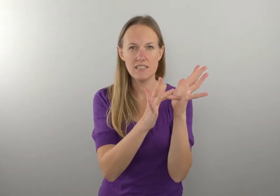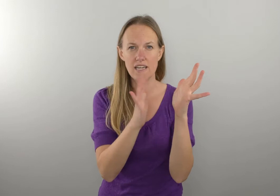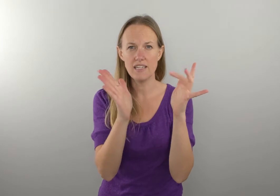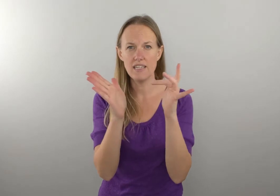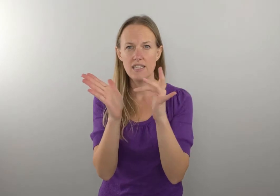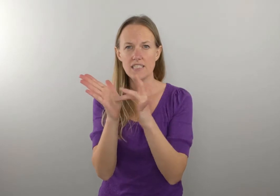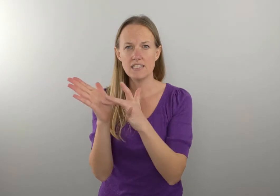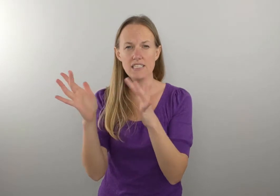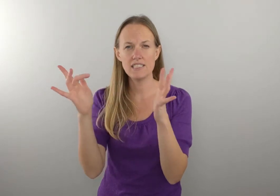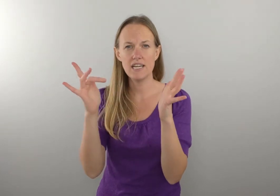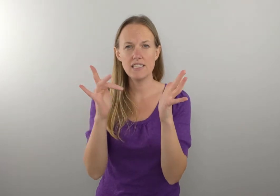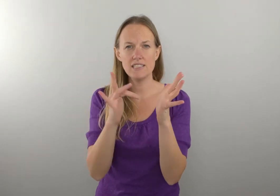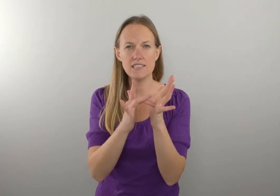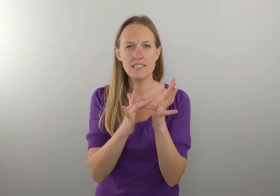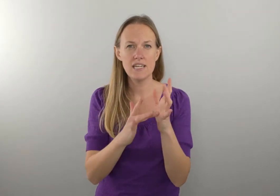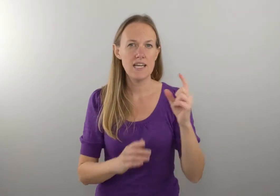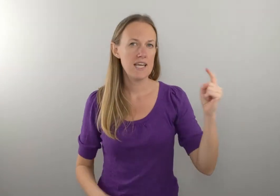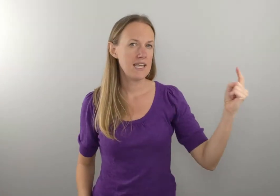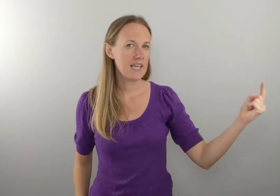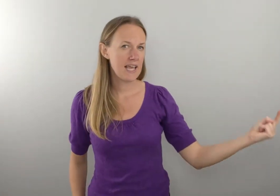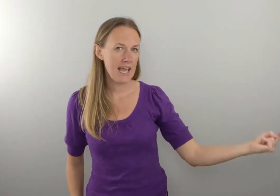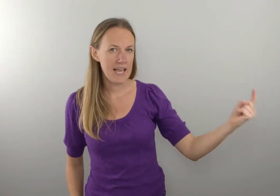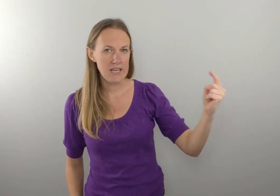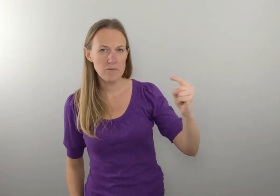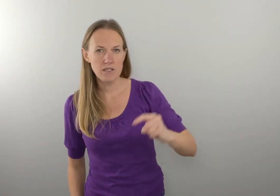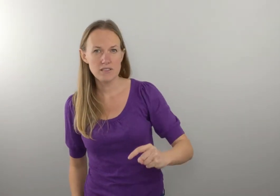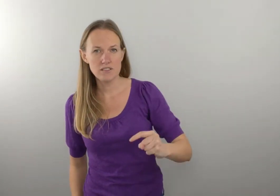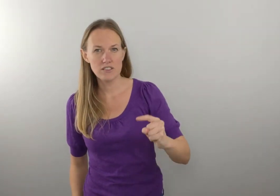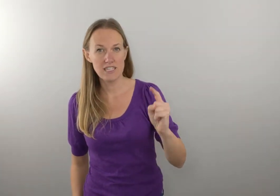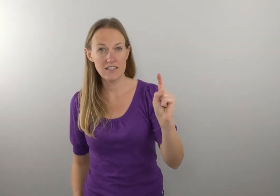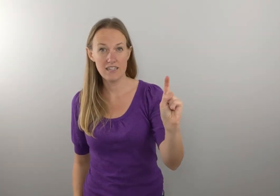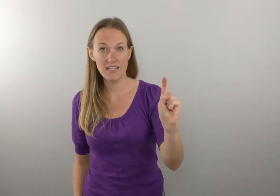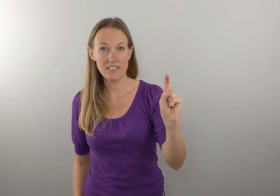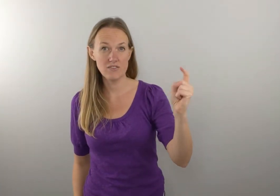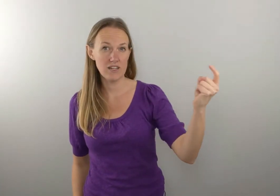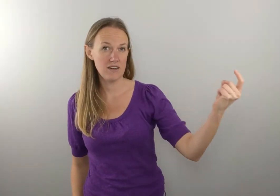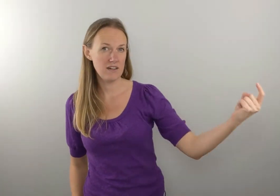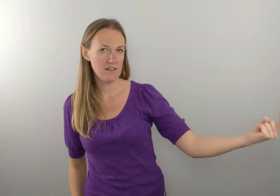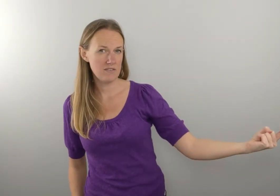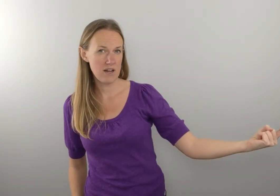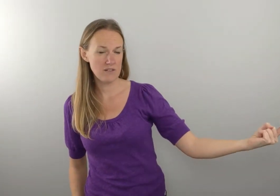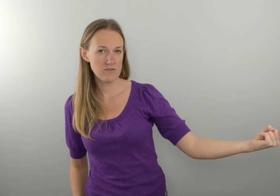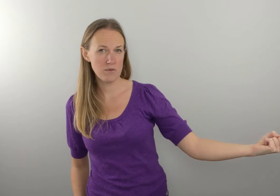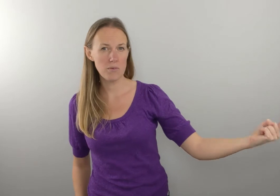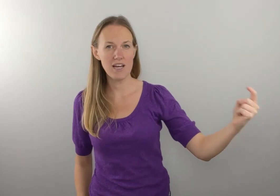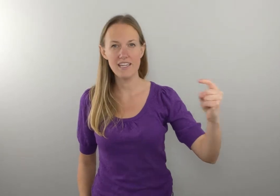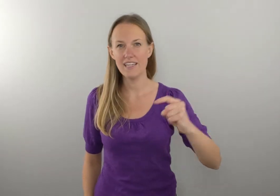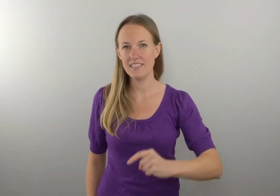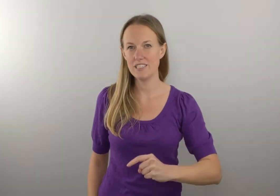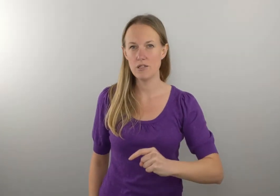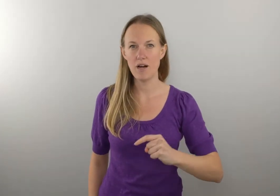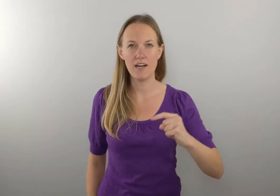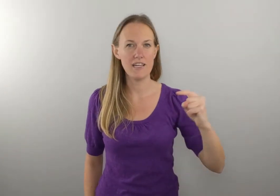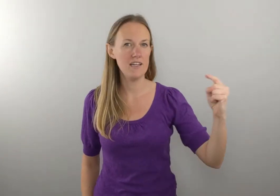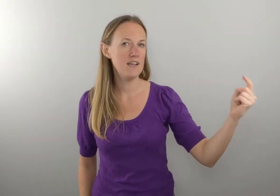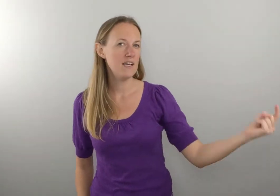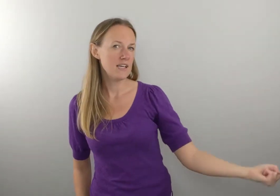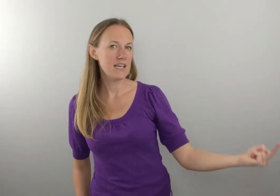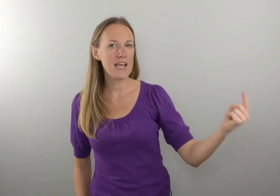okay? Jesus came. So you take your index finger out from your body into your body,